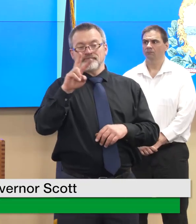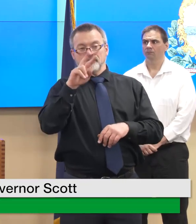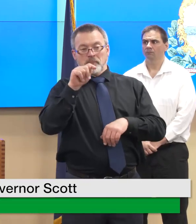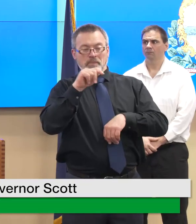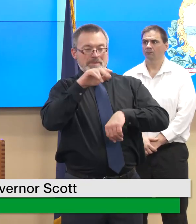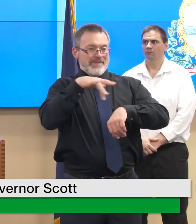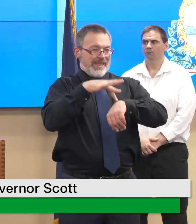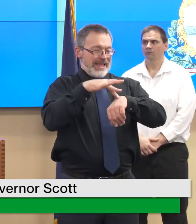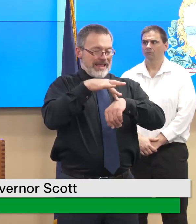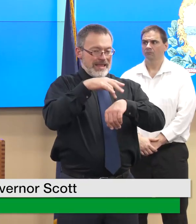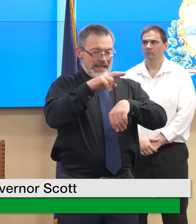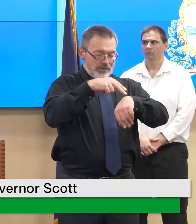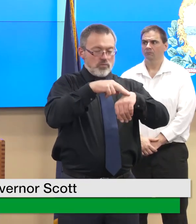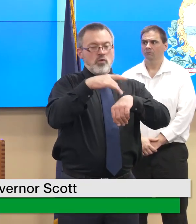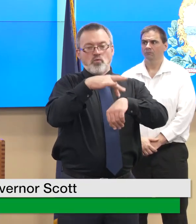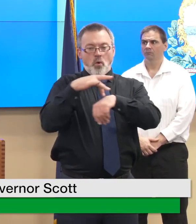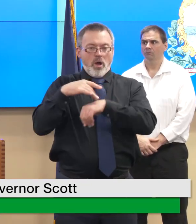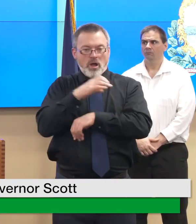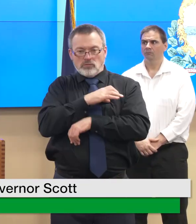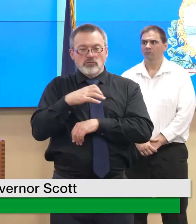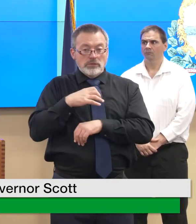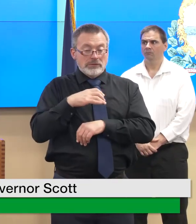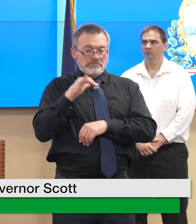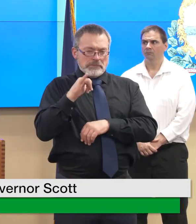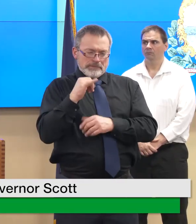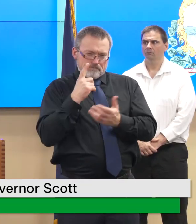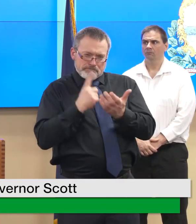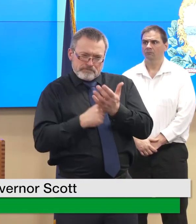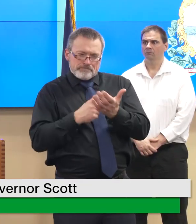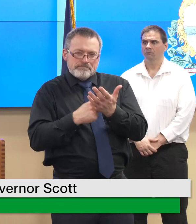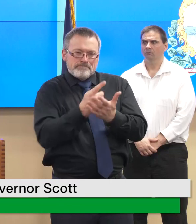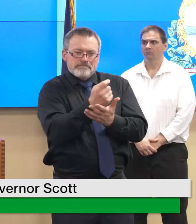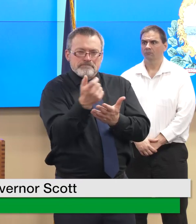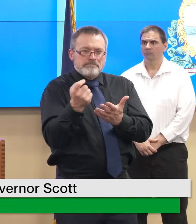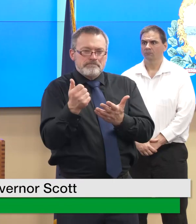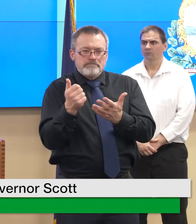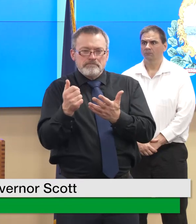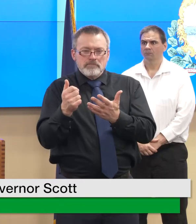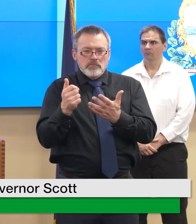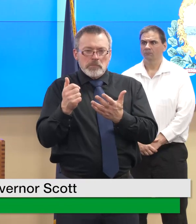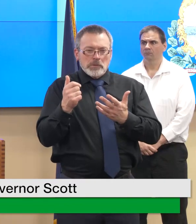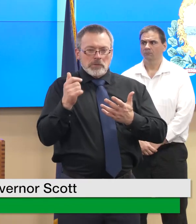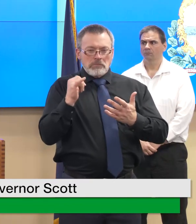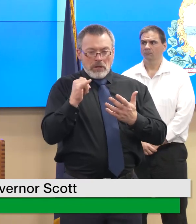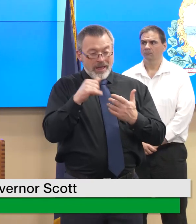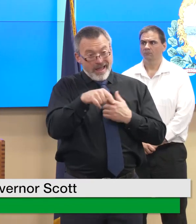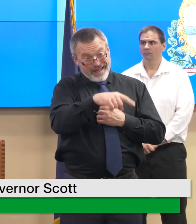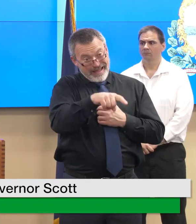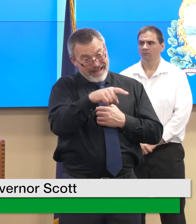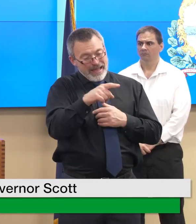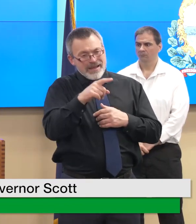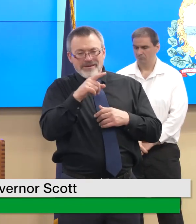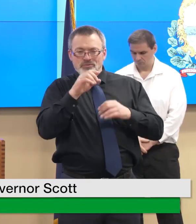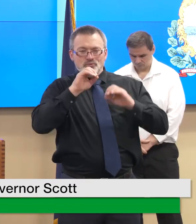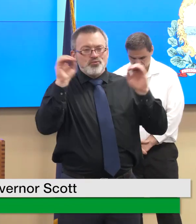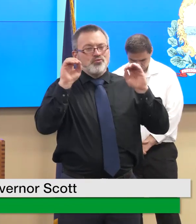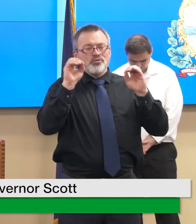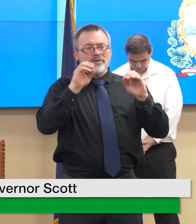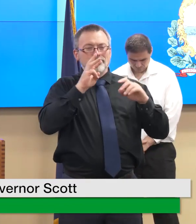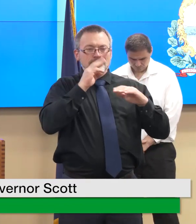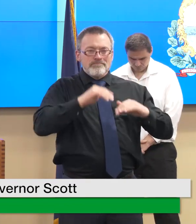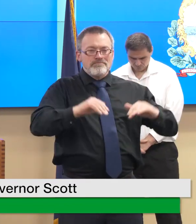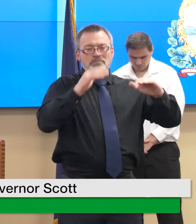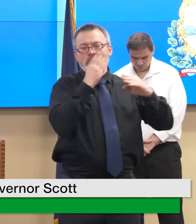been working to remove were never providing flood protection. And if left in place,